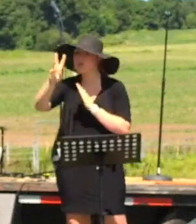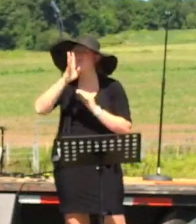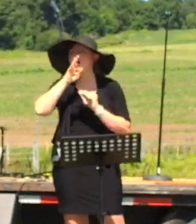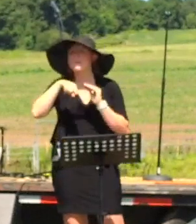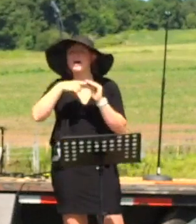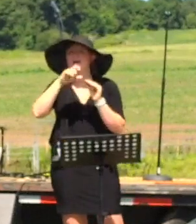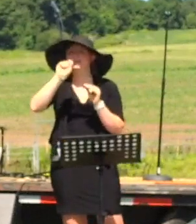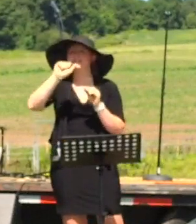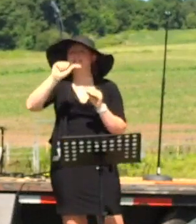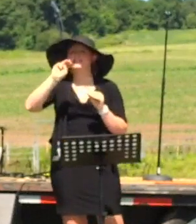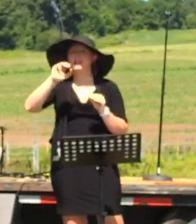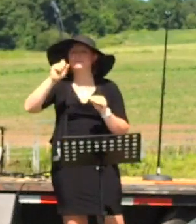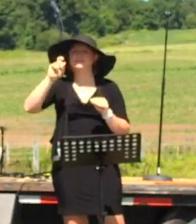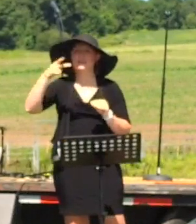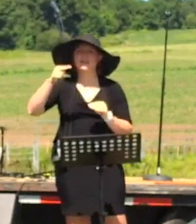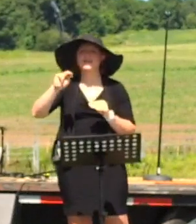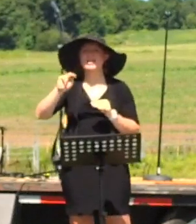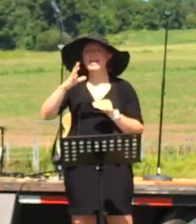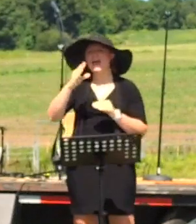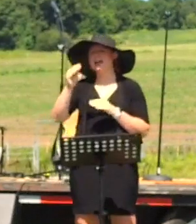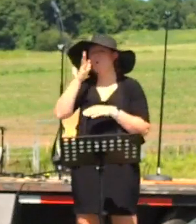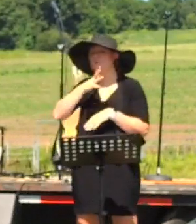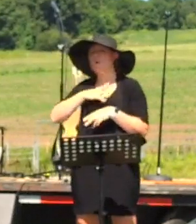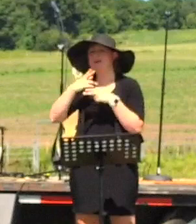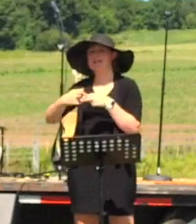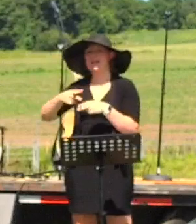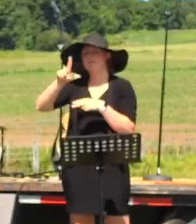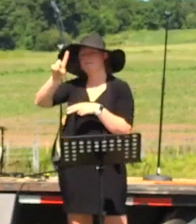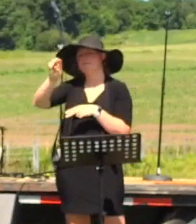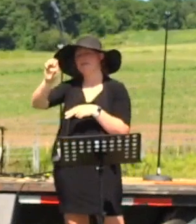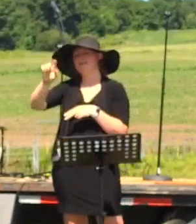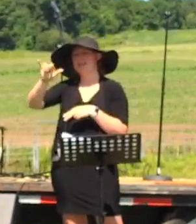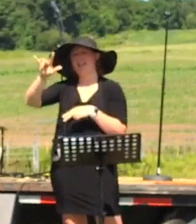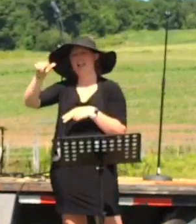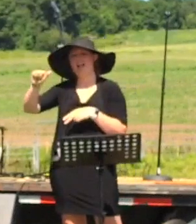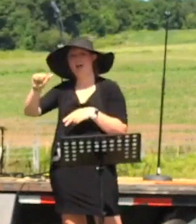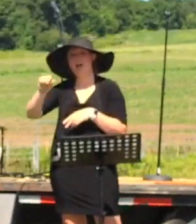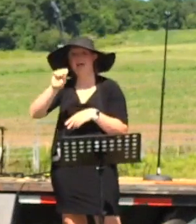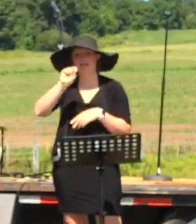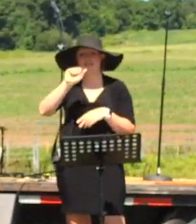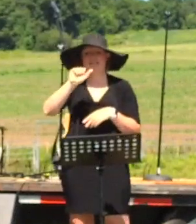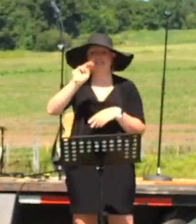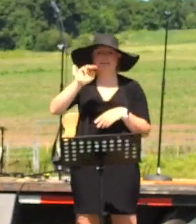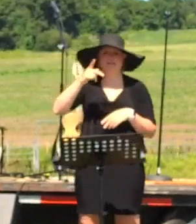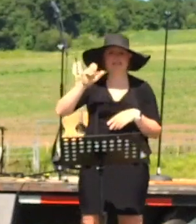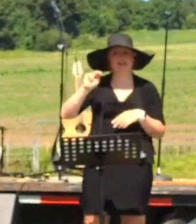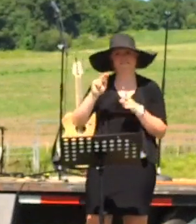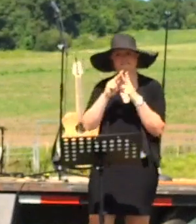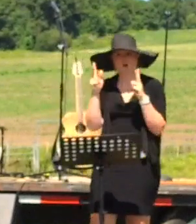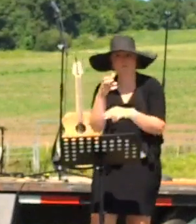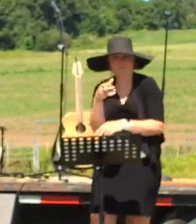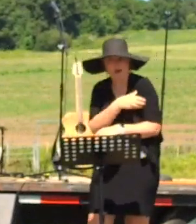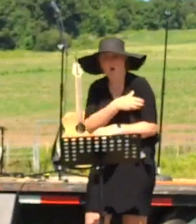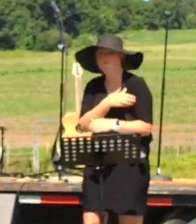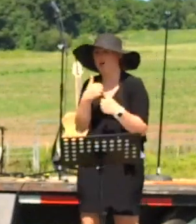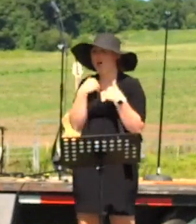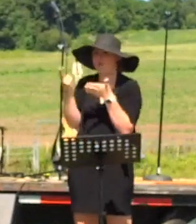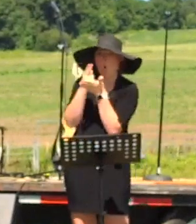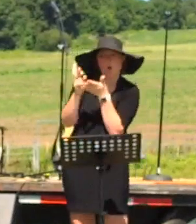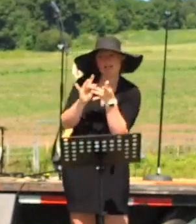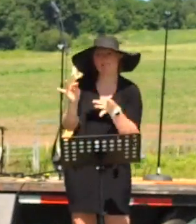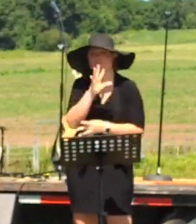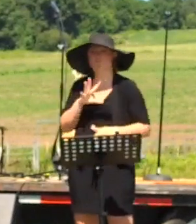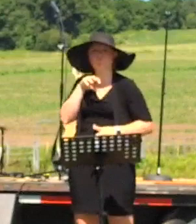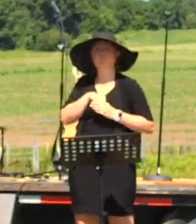and a woman named Delilah. Now, Samson was incredibly powerful. He was filled with God's Holy Spirit, but he was